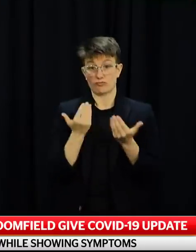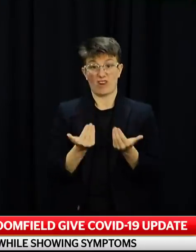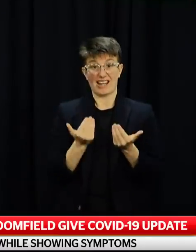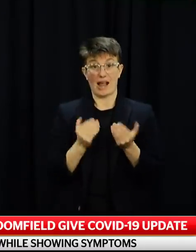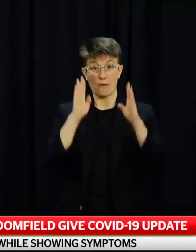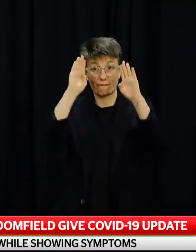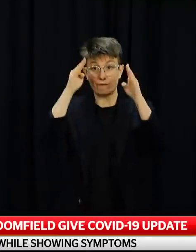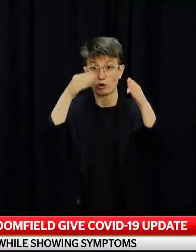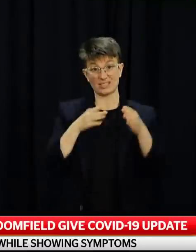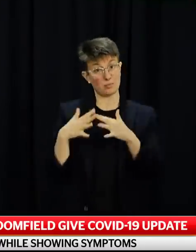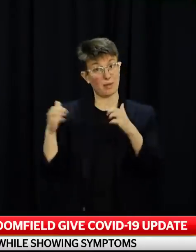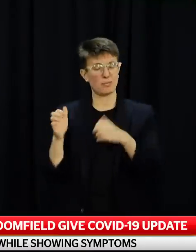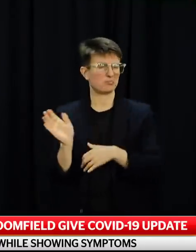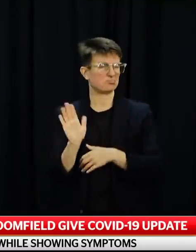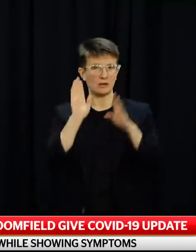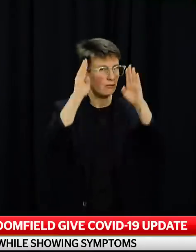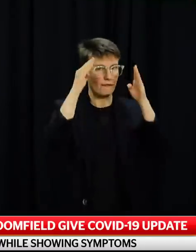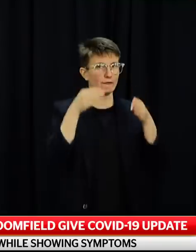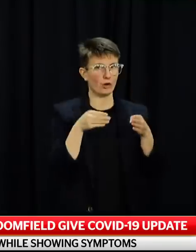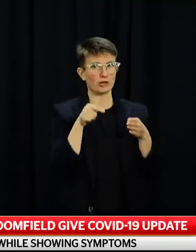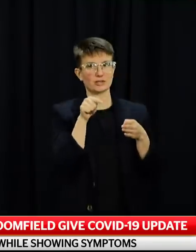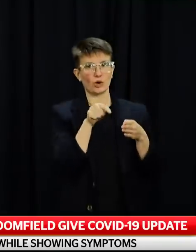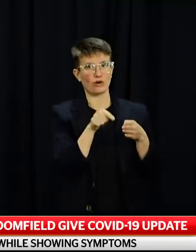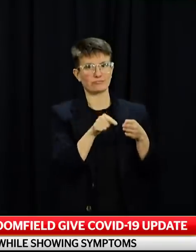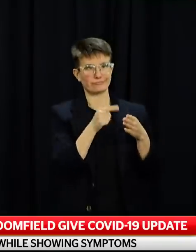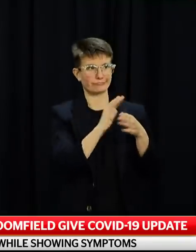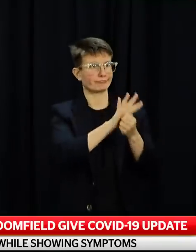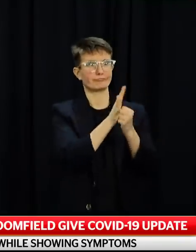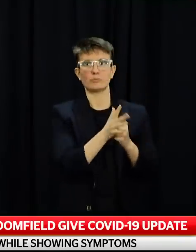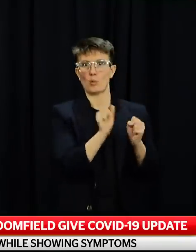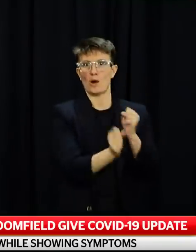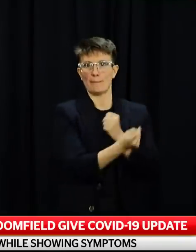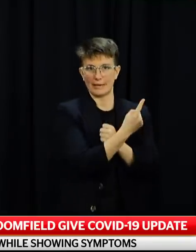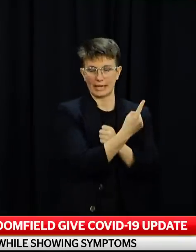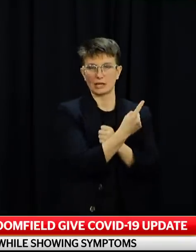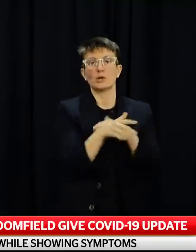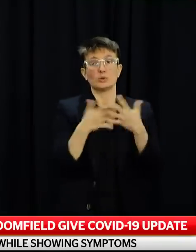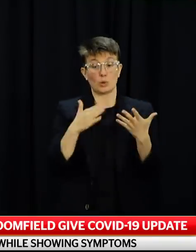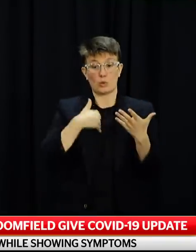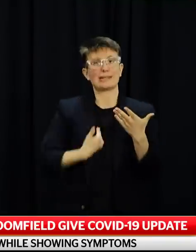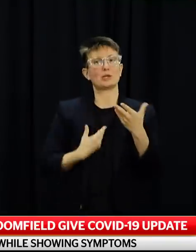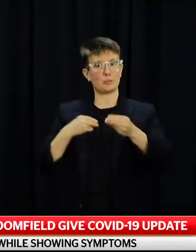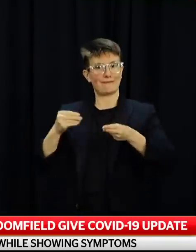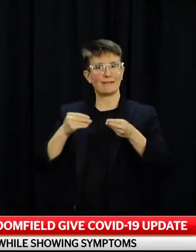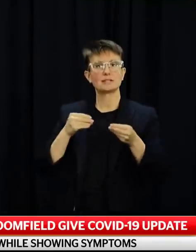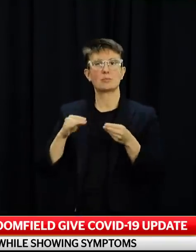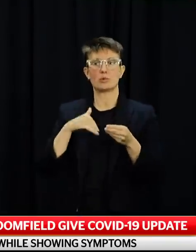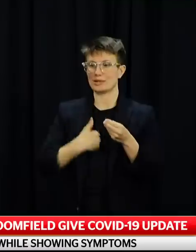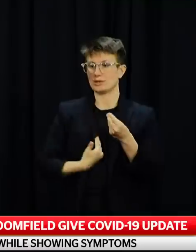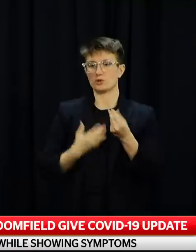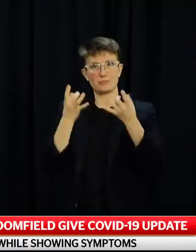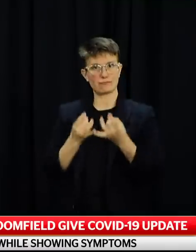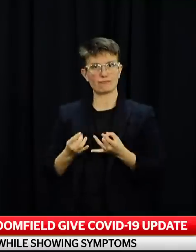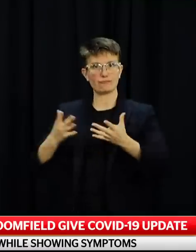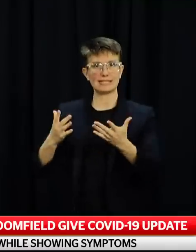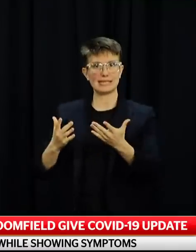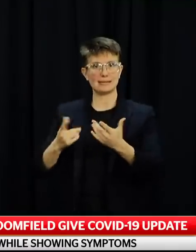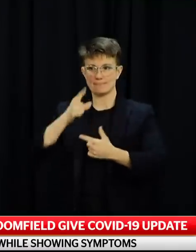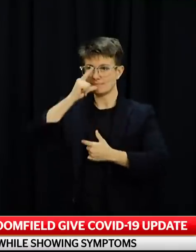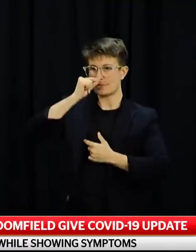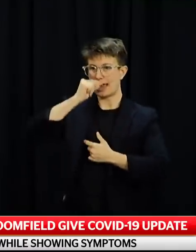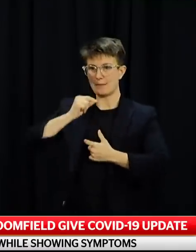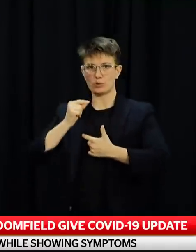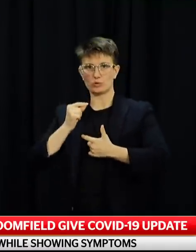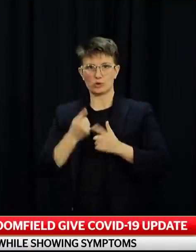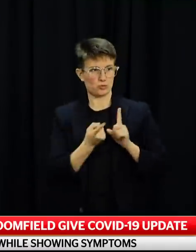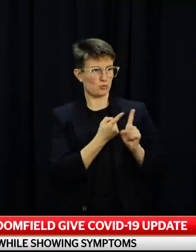the next few days, we do need to ensure that we're giving ourselves as much flexibility as possible to deal with what